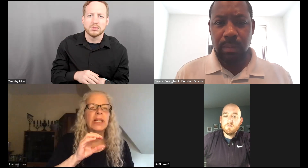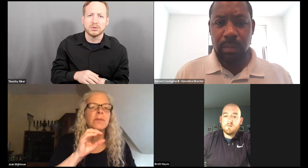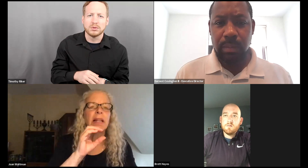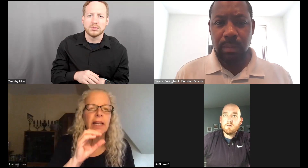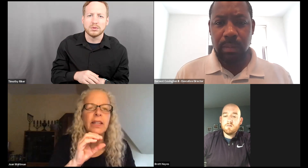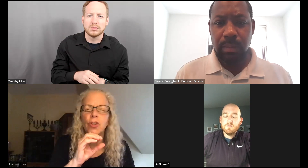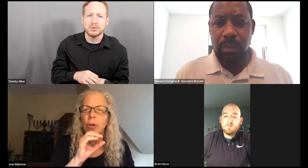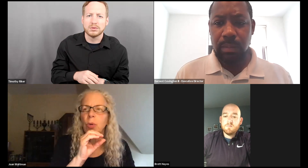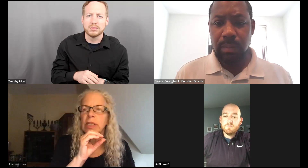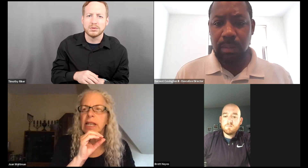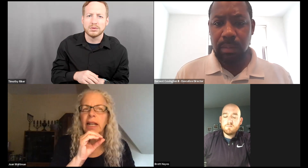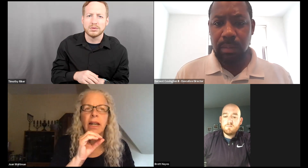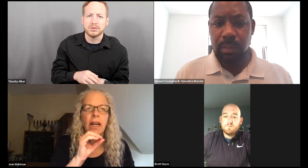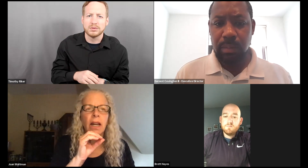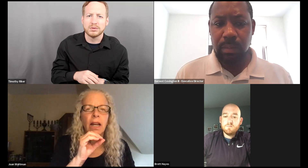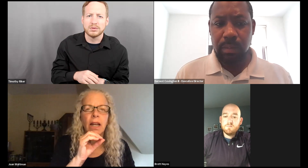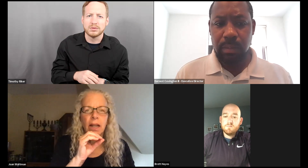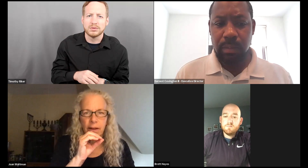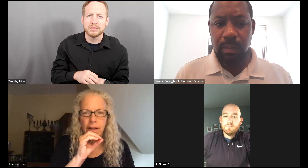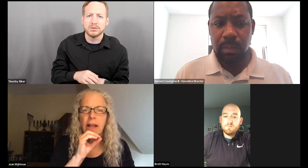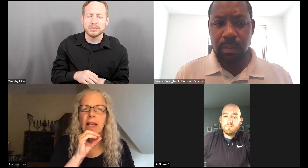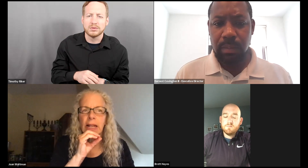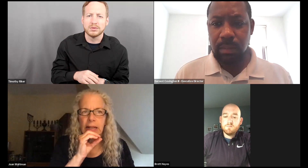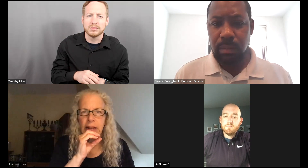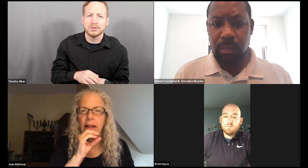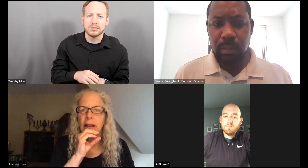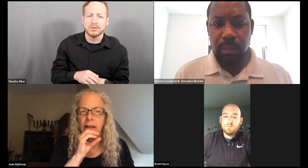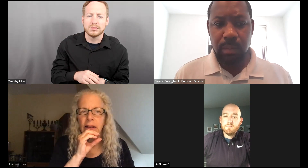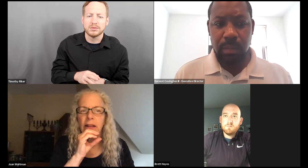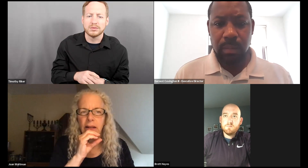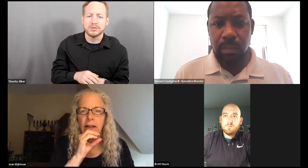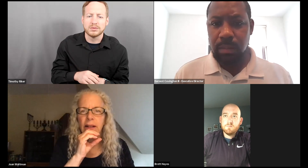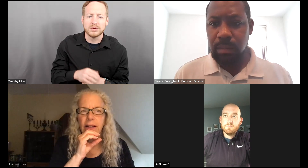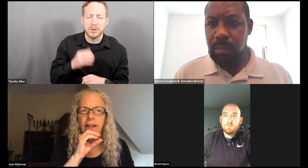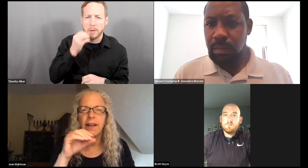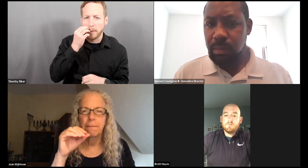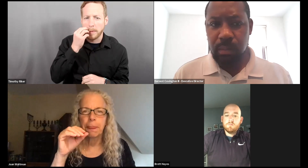If we can spotlight the interpreter, 1 second. Yes, ma'am. Yes. Just 1 sec.